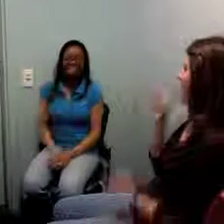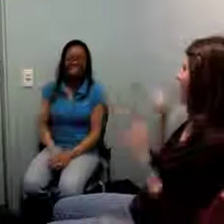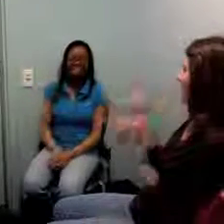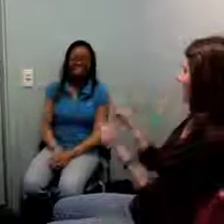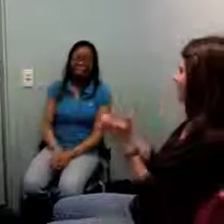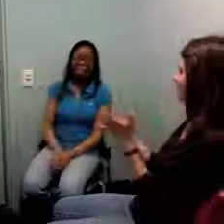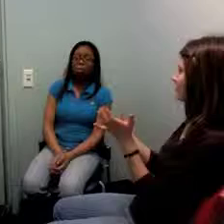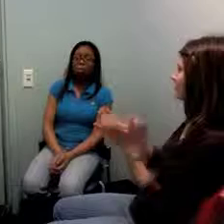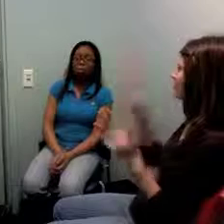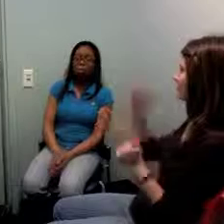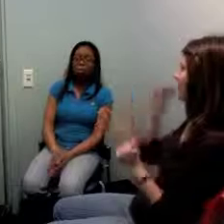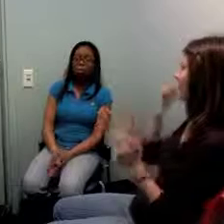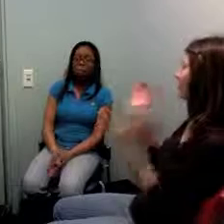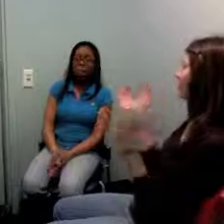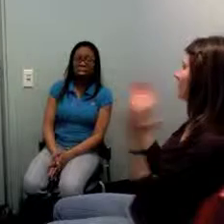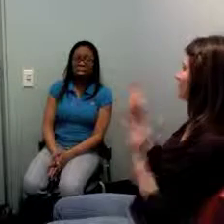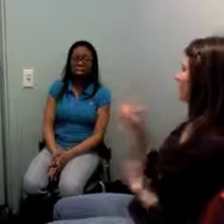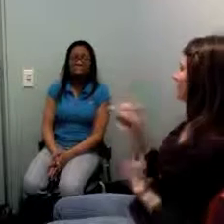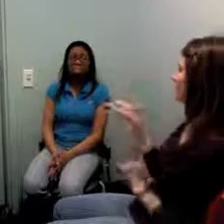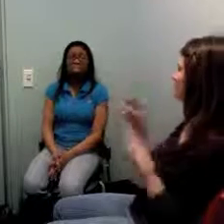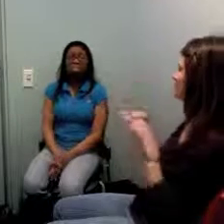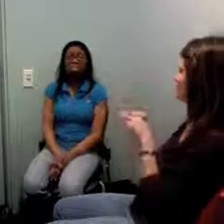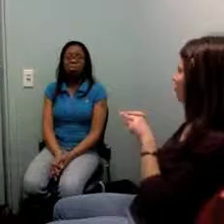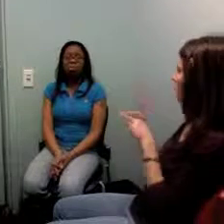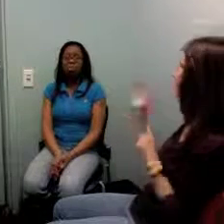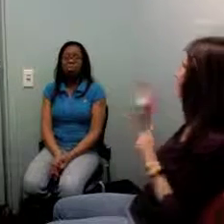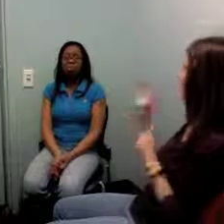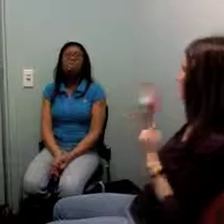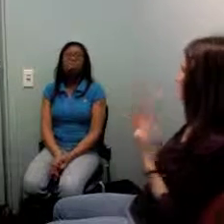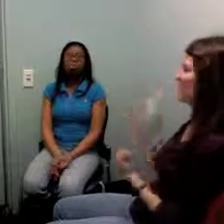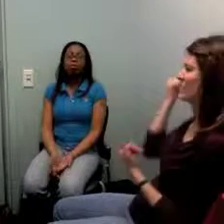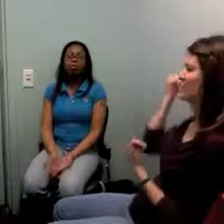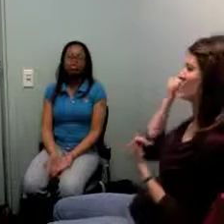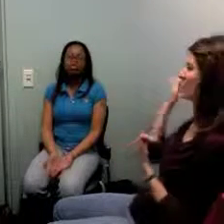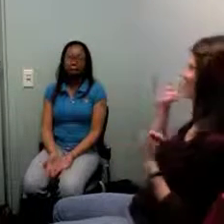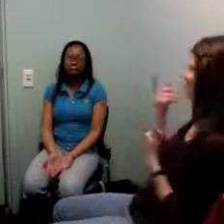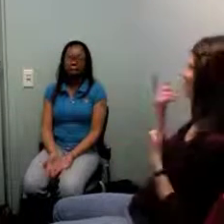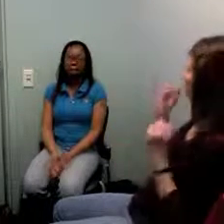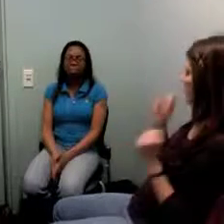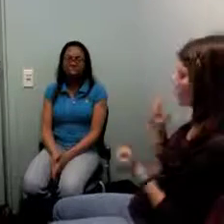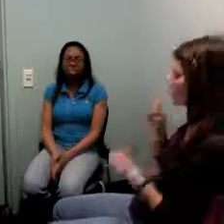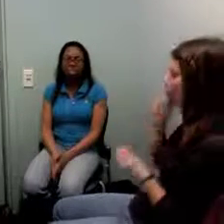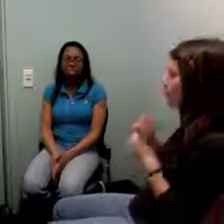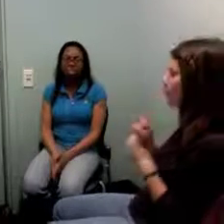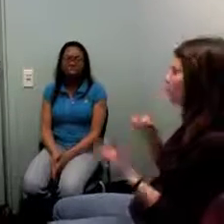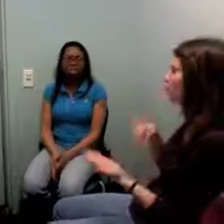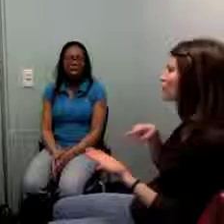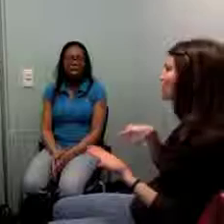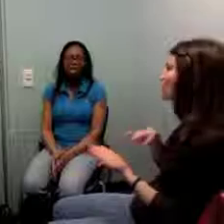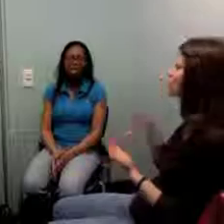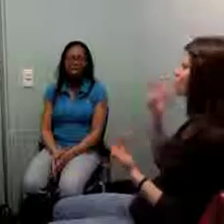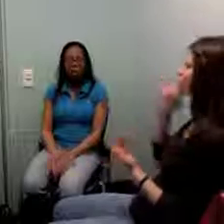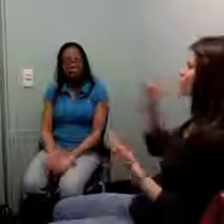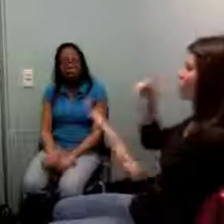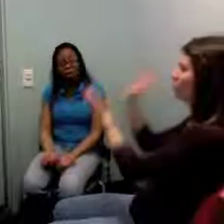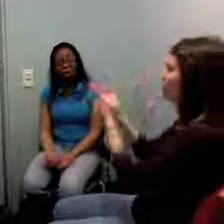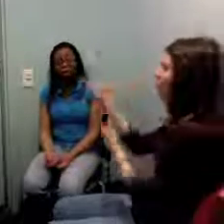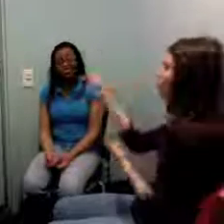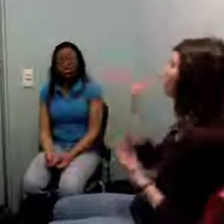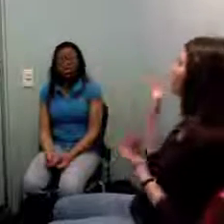I understand. I prefer to drive sometimes, but the communication, I prefer to take the train. It's much easier. I can do my work,